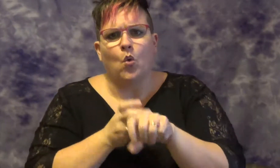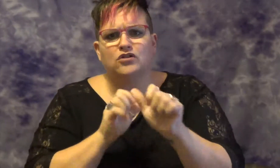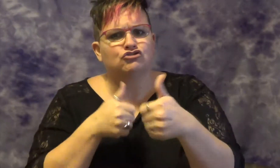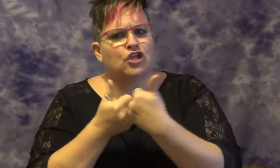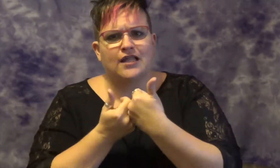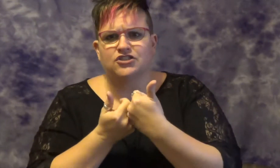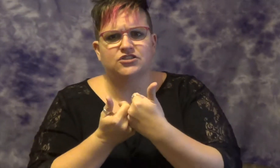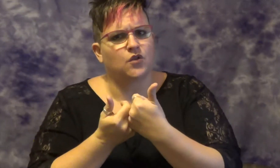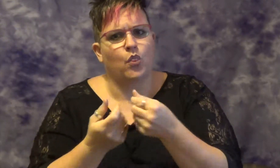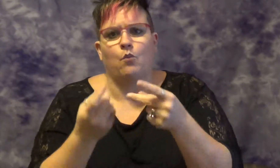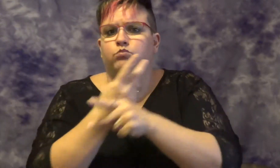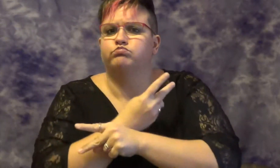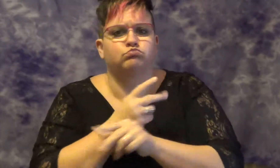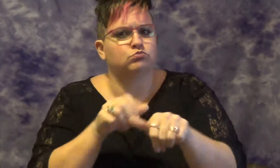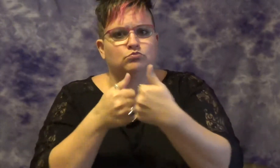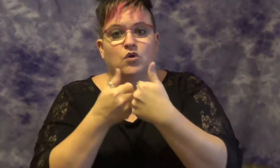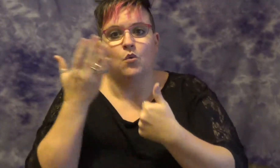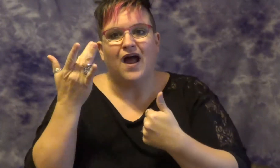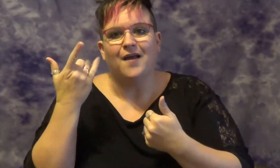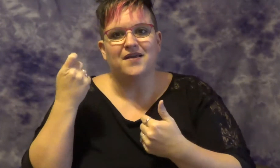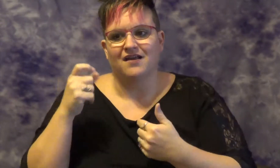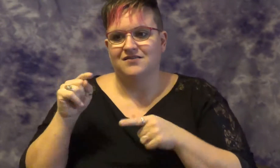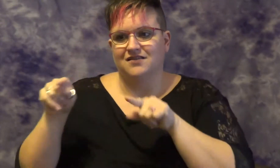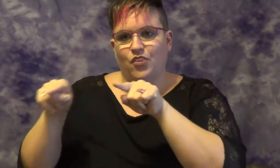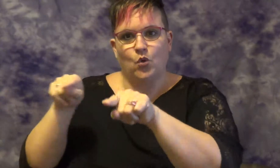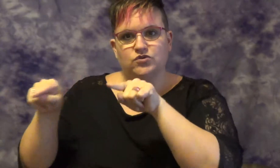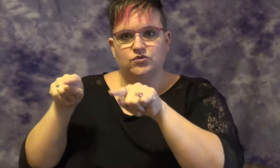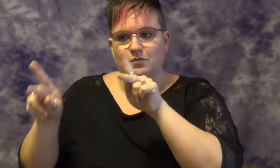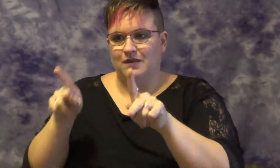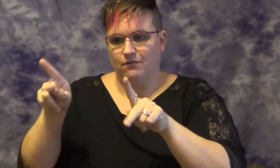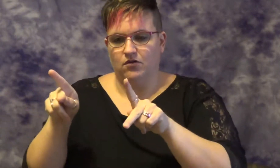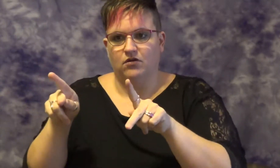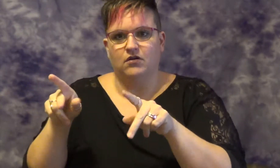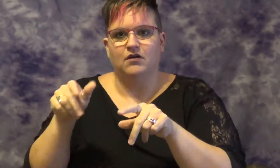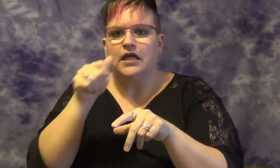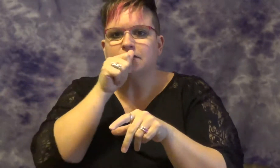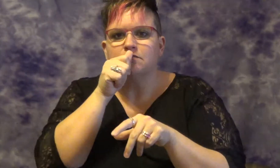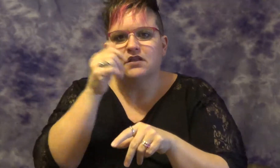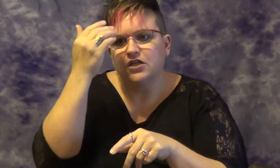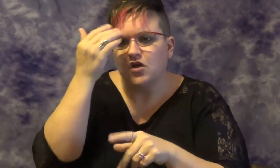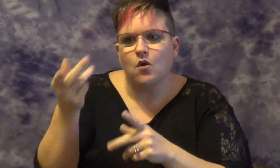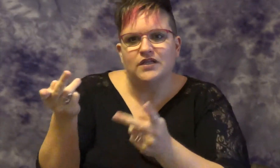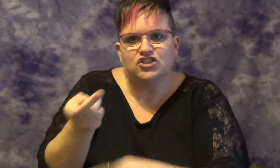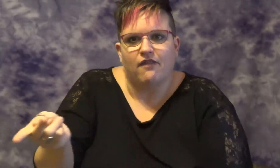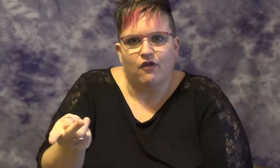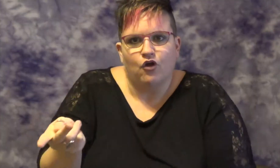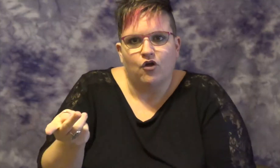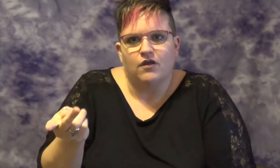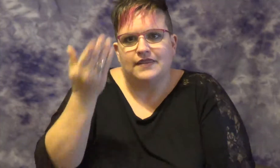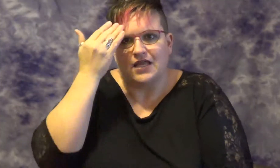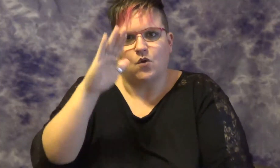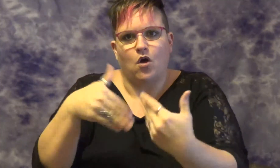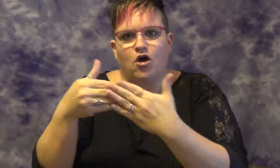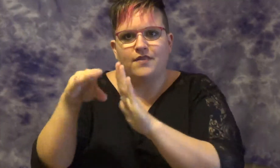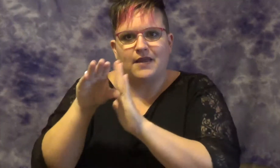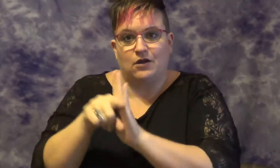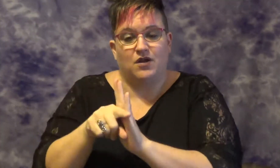that situation, it makes it very challenging. And it's the most challenging you can be in because those people already have that intimate knowledge